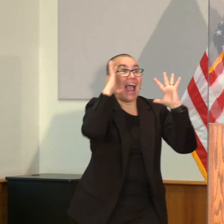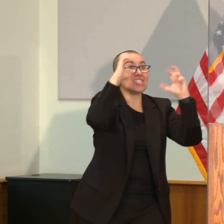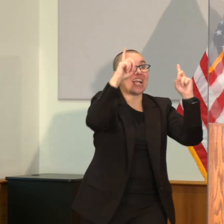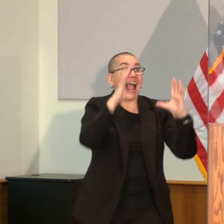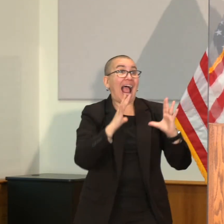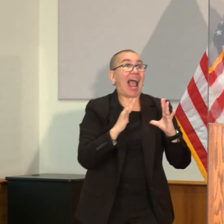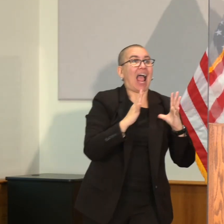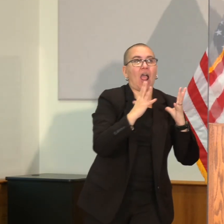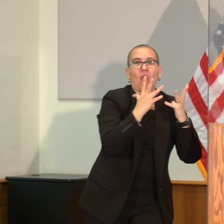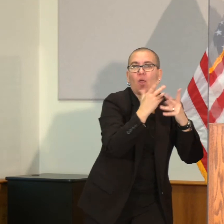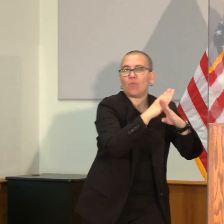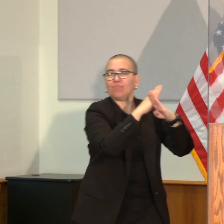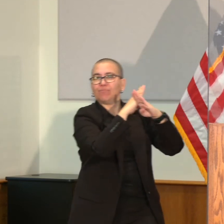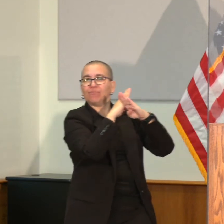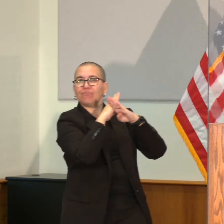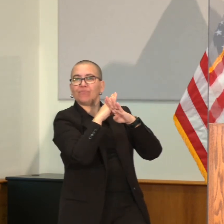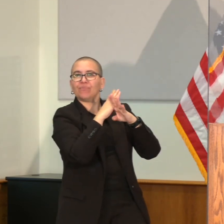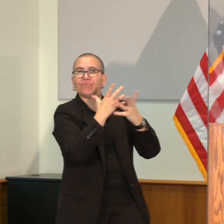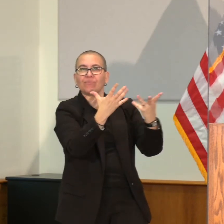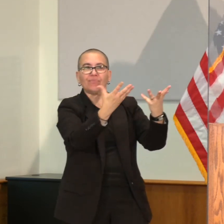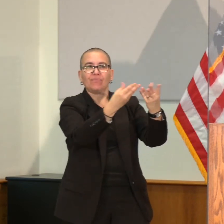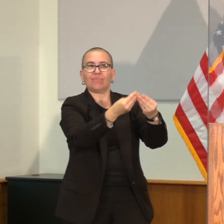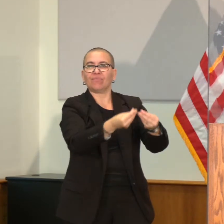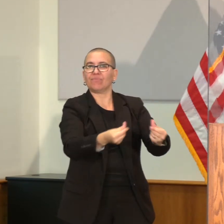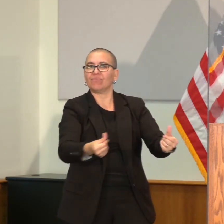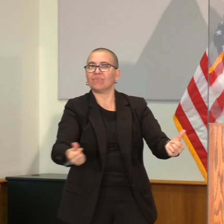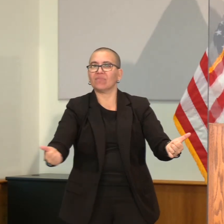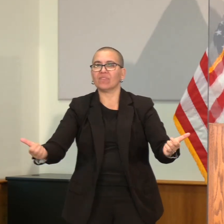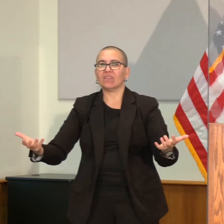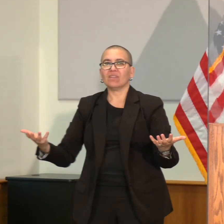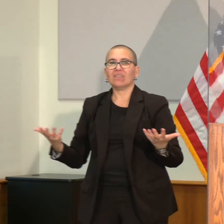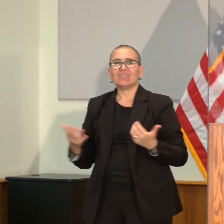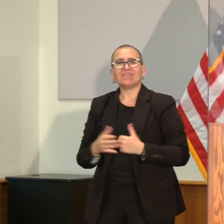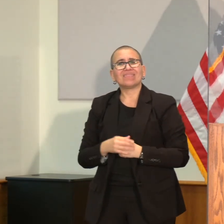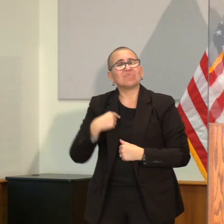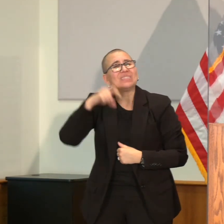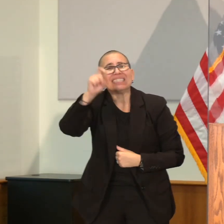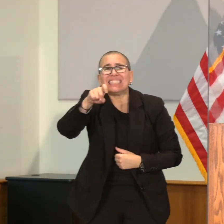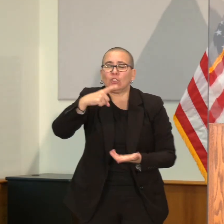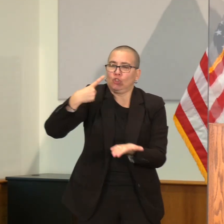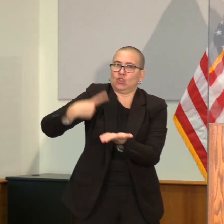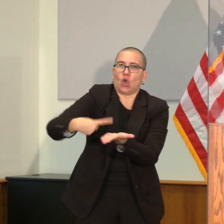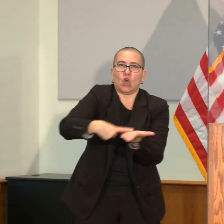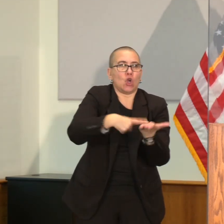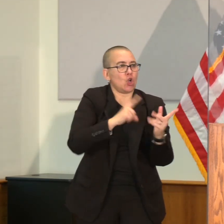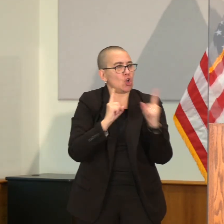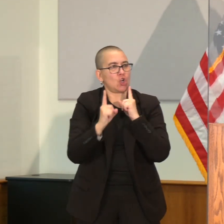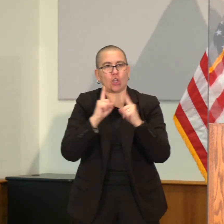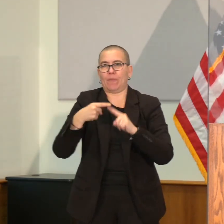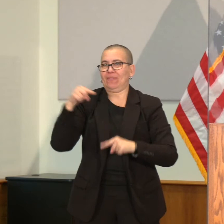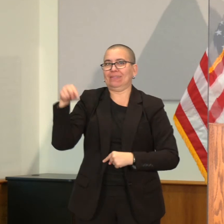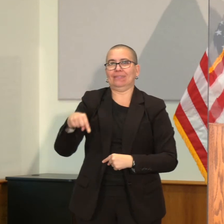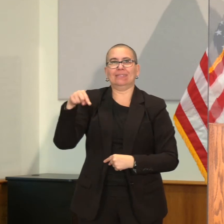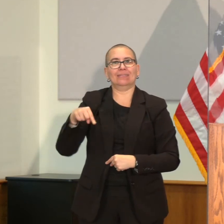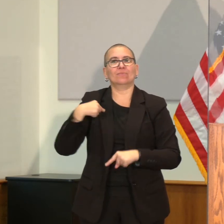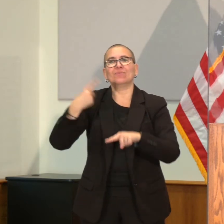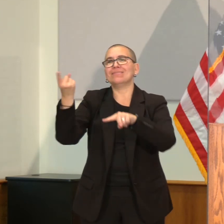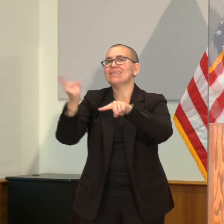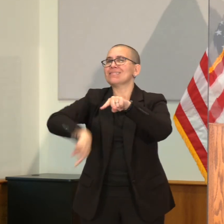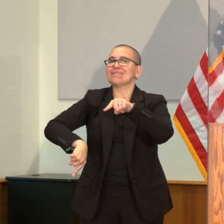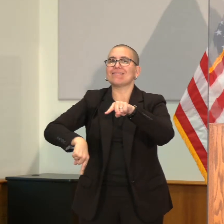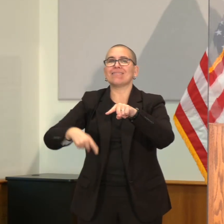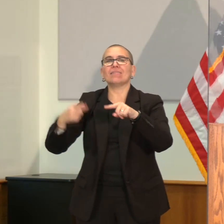us, do all these things in a package, fit them all together. But we need to talk about this, that we can't have these cities bear the